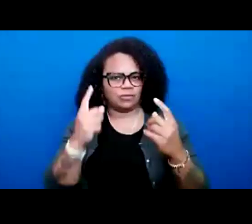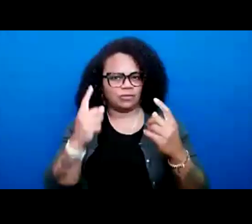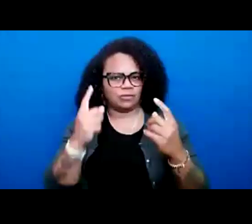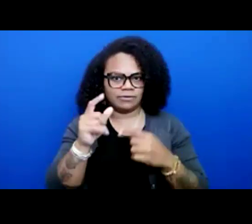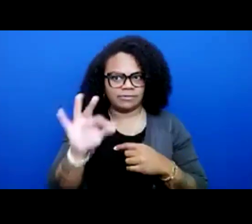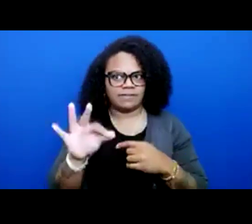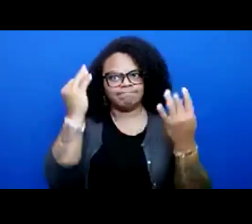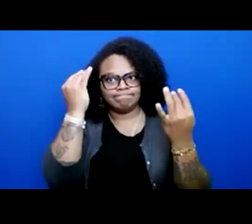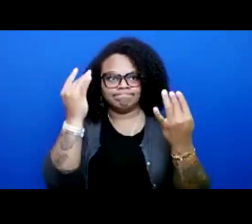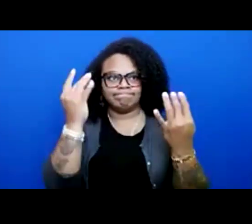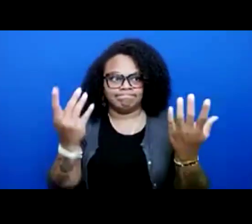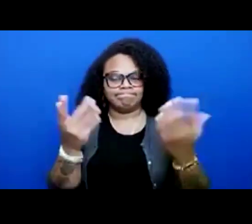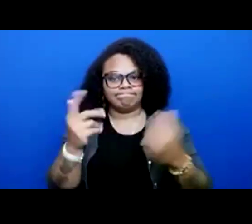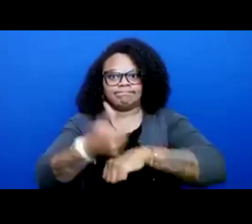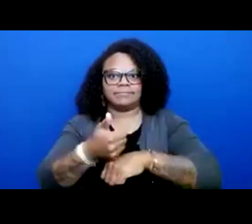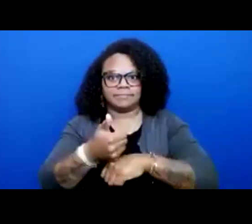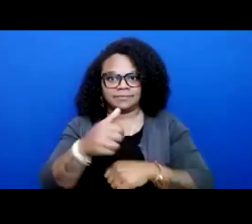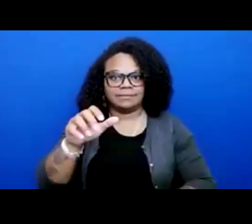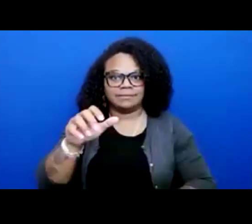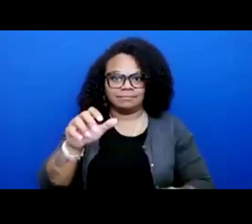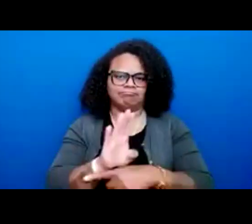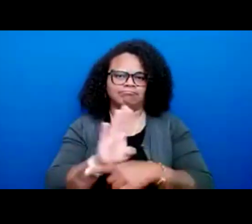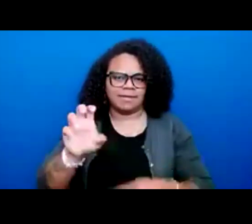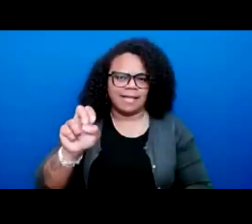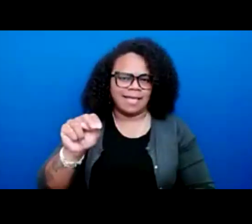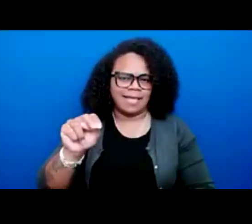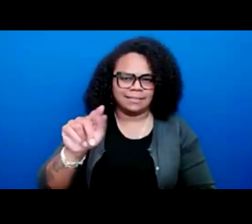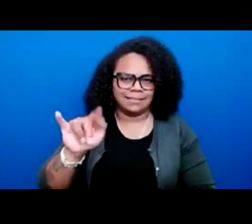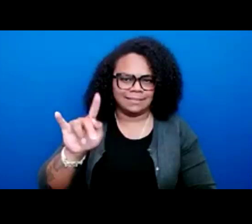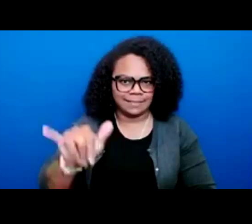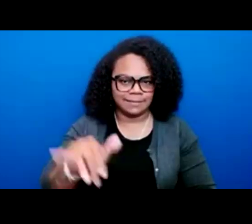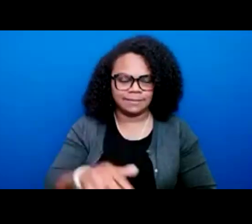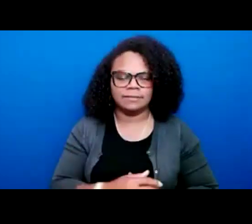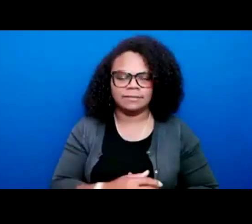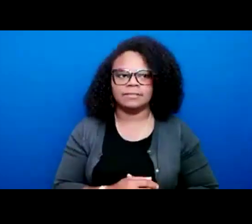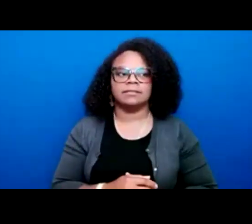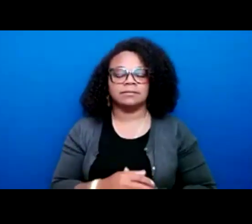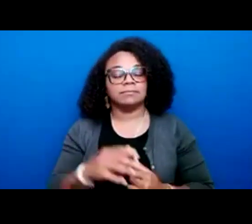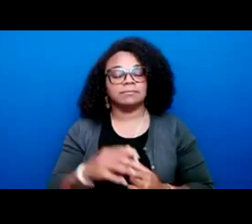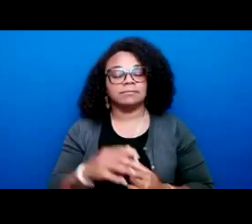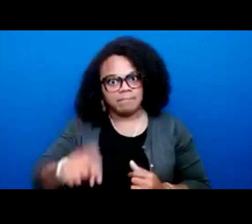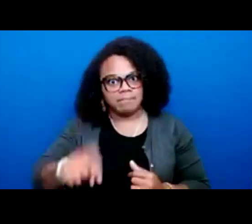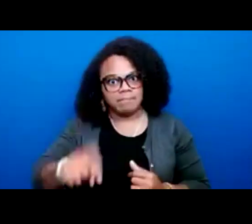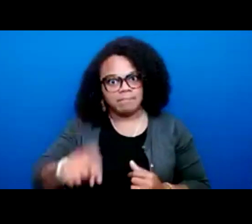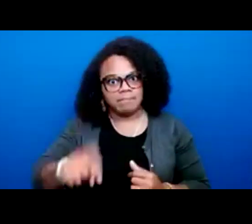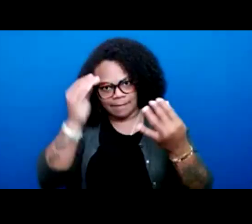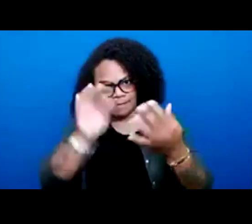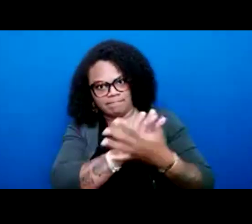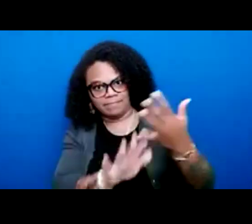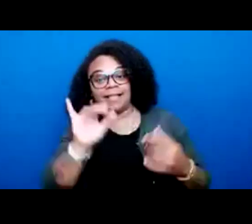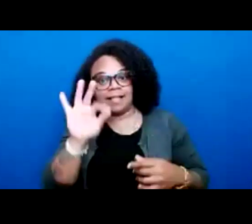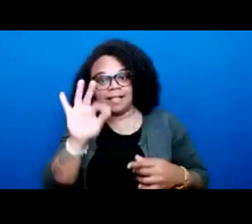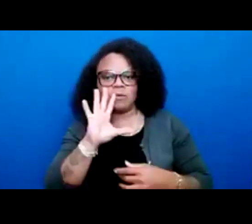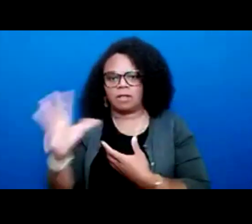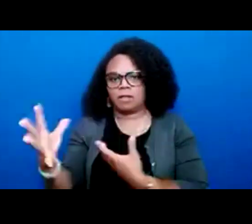about setting up an entity to what you need to think about when you have a